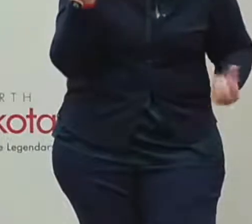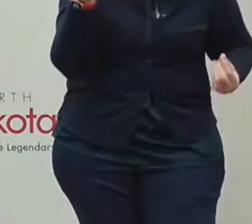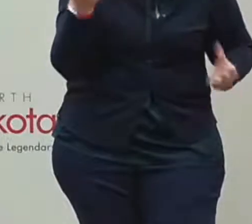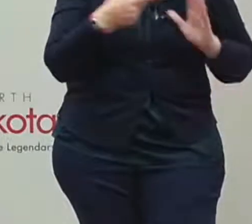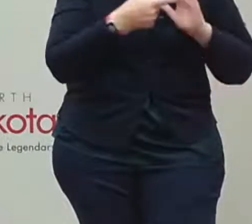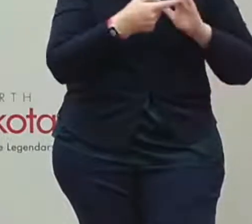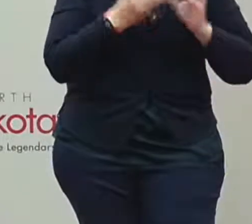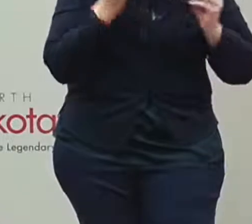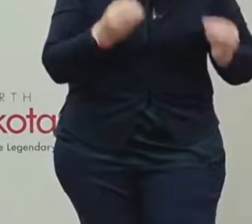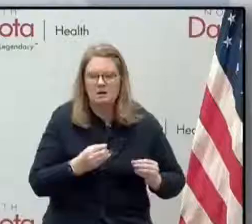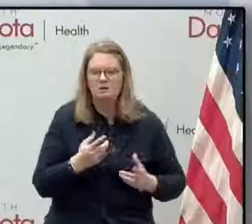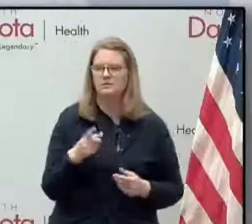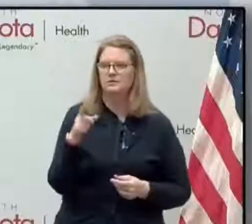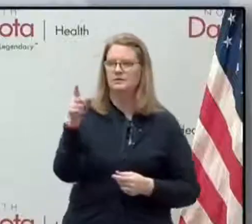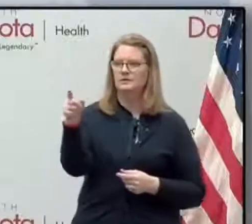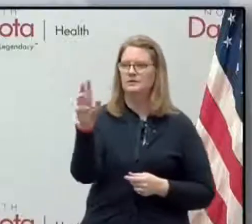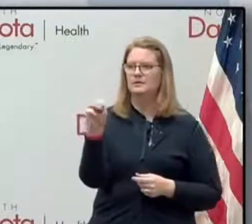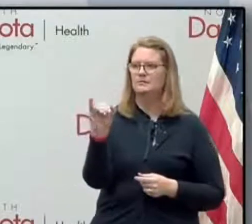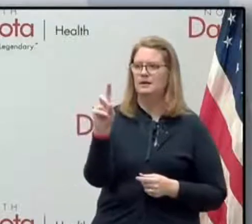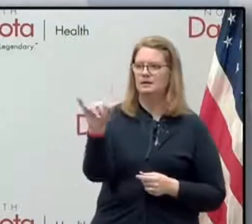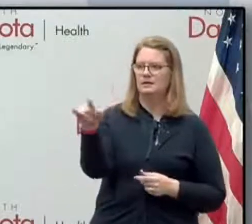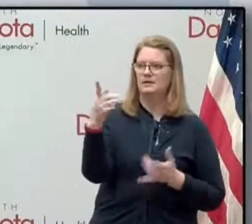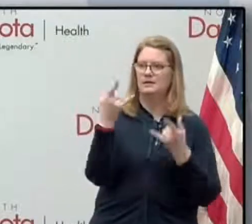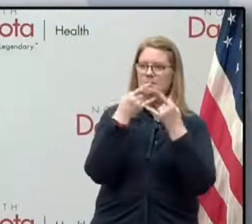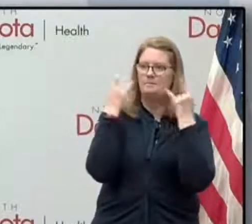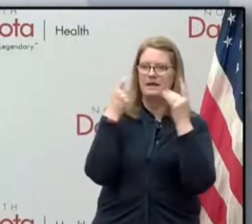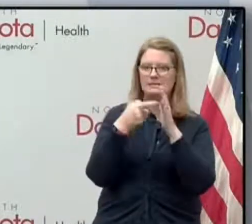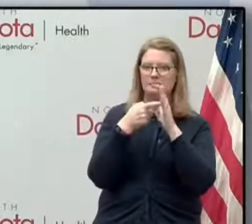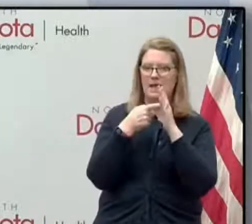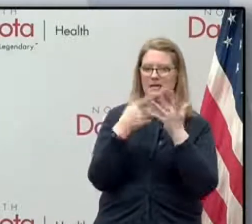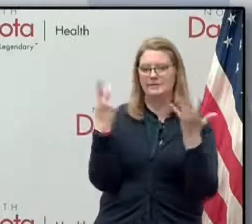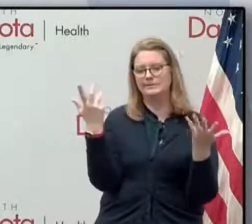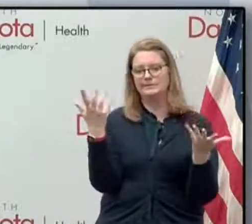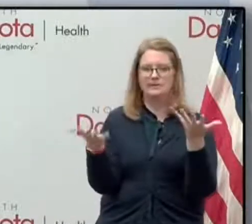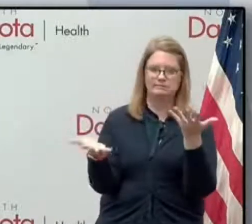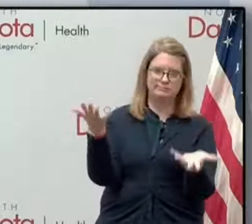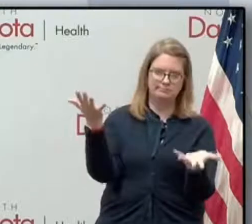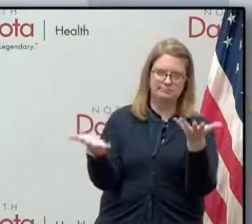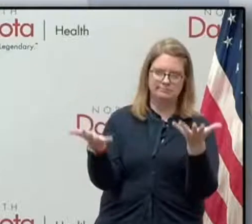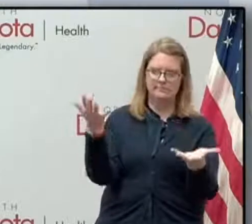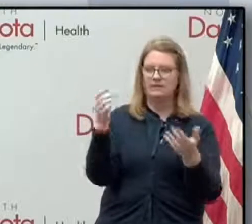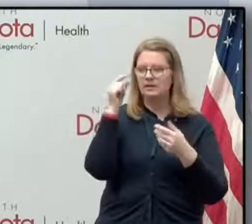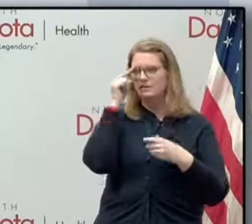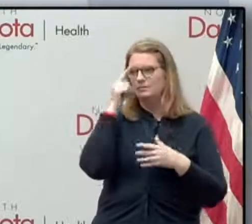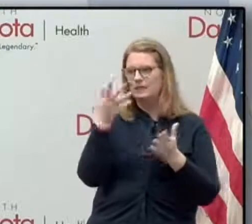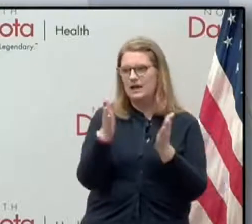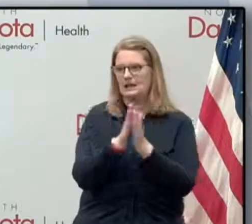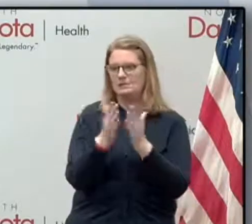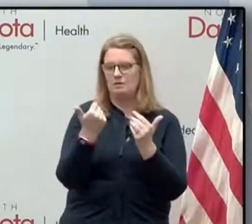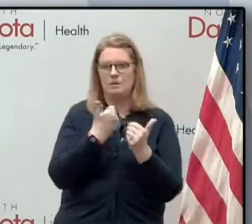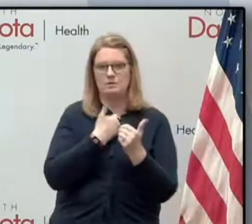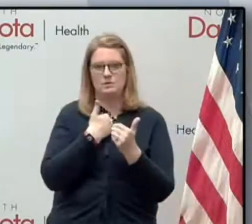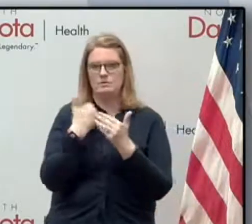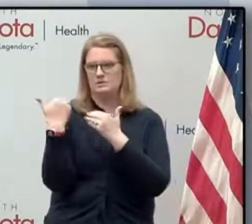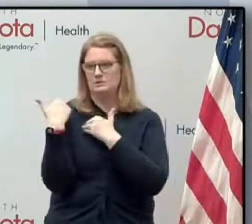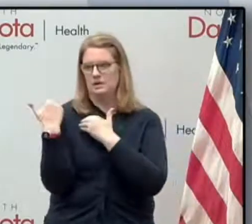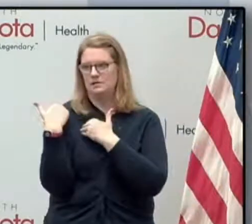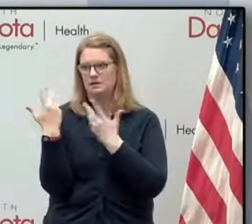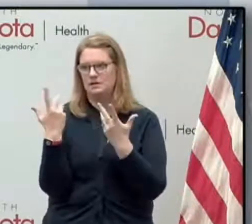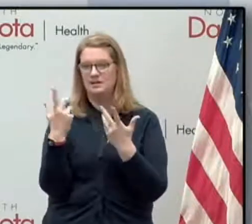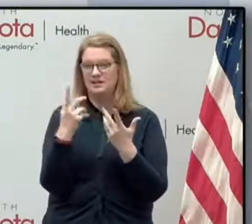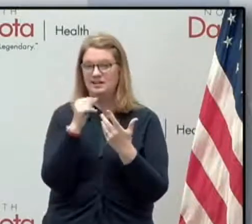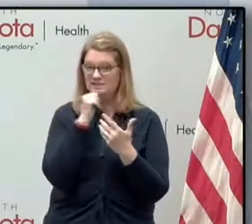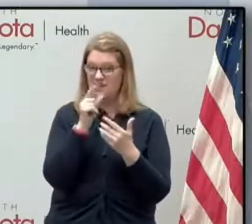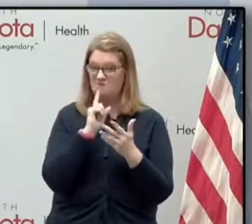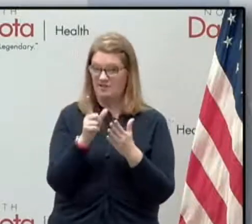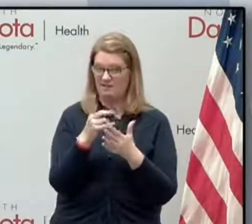Maddie? As you say, mask mandates are inconclusive, but asking for personal responsibility hasn't correlated with any decrease in